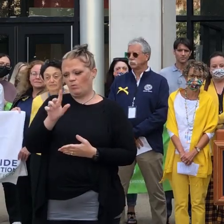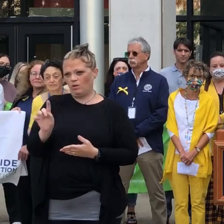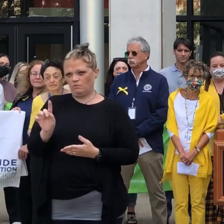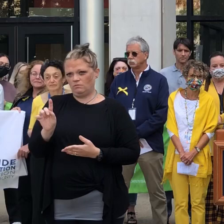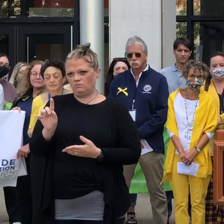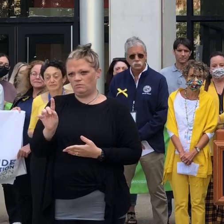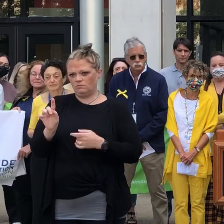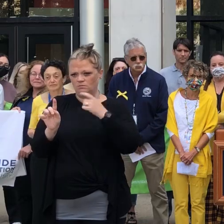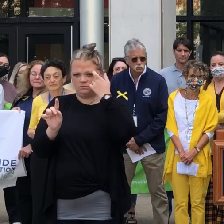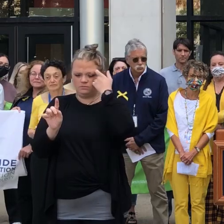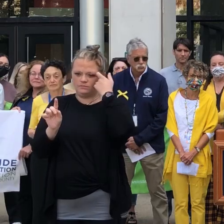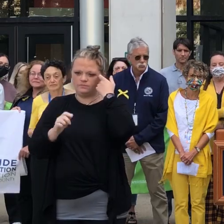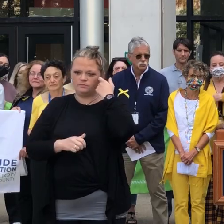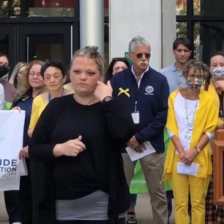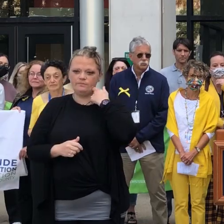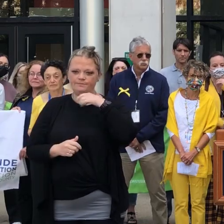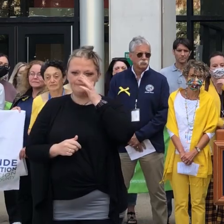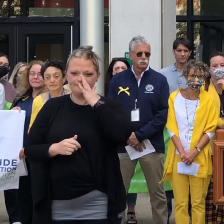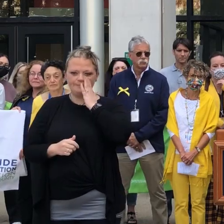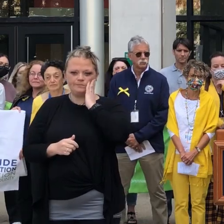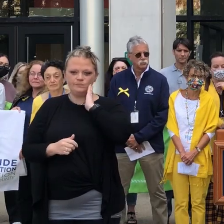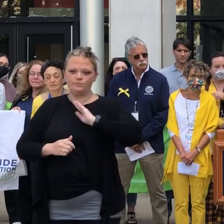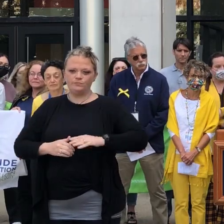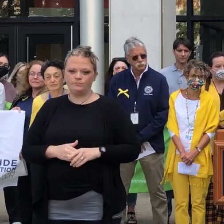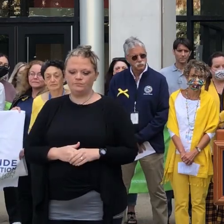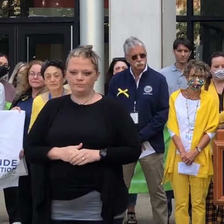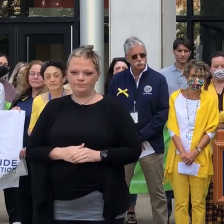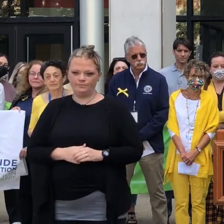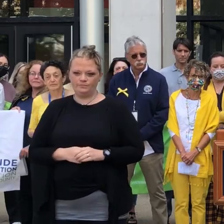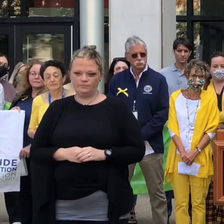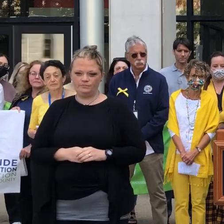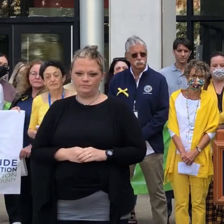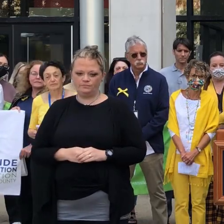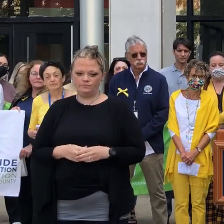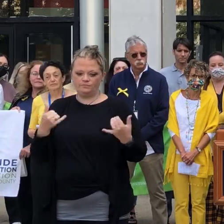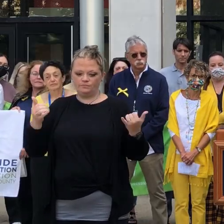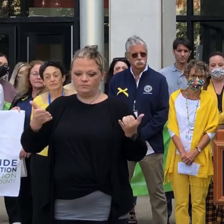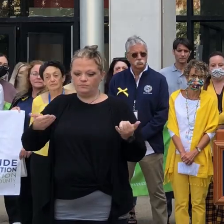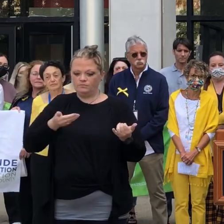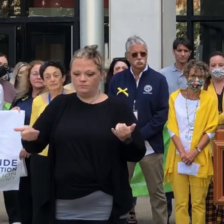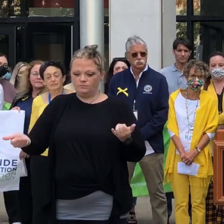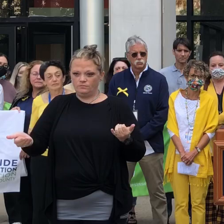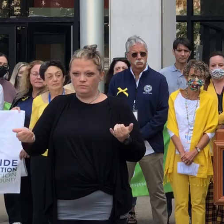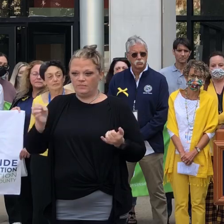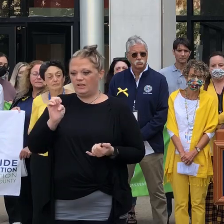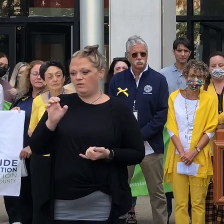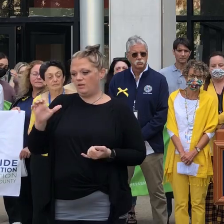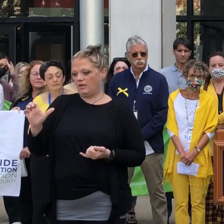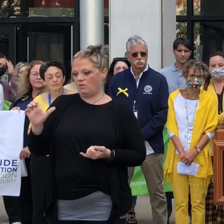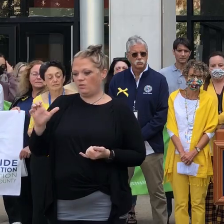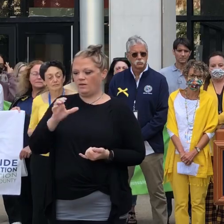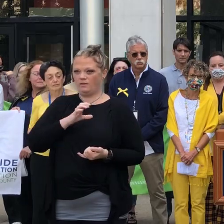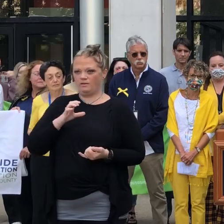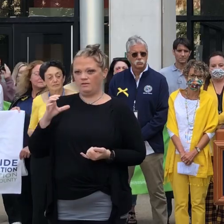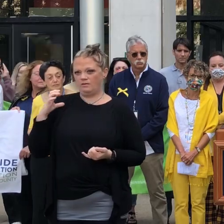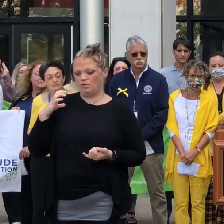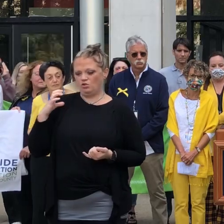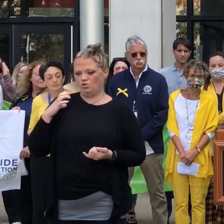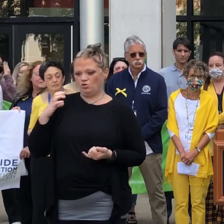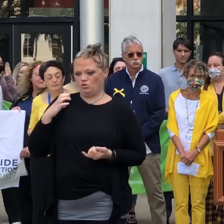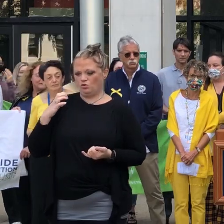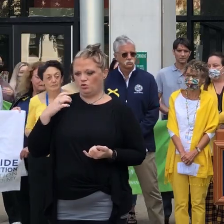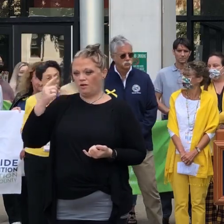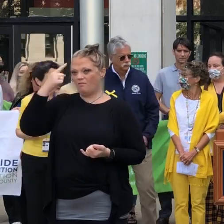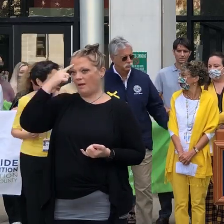834-3131. I want to now introduce our Erie County Commissioner of Mental Health, Mark